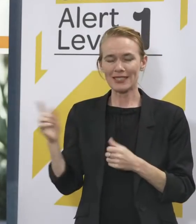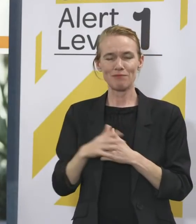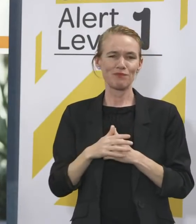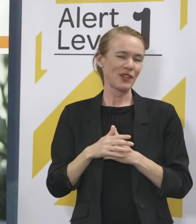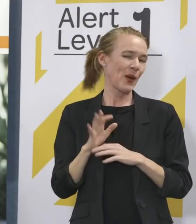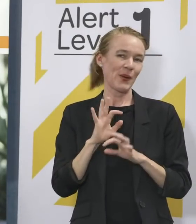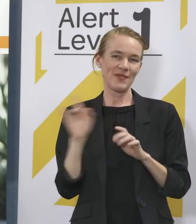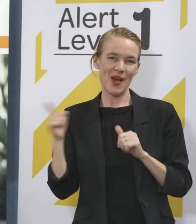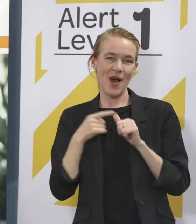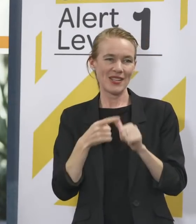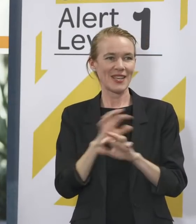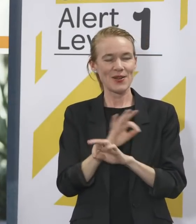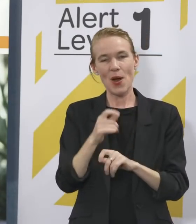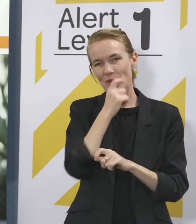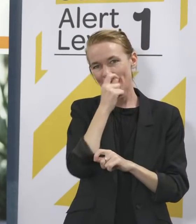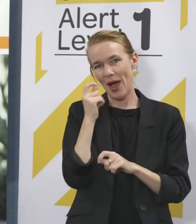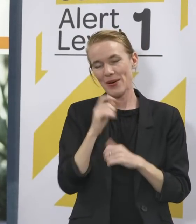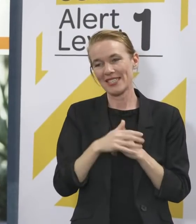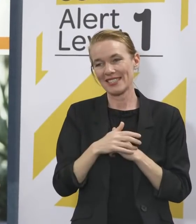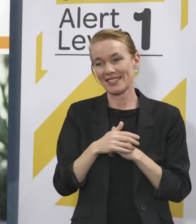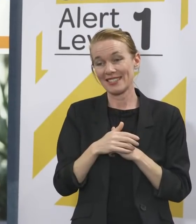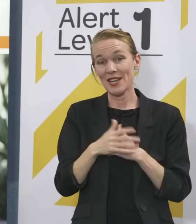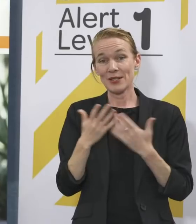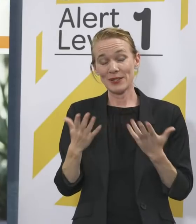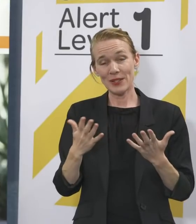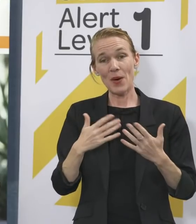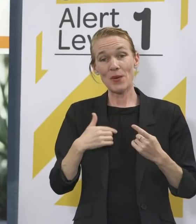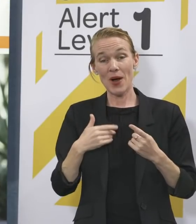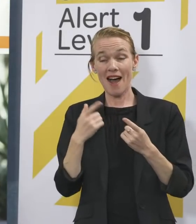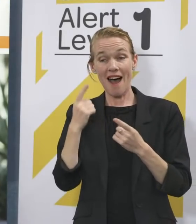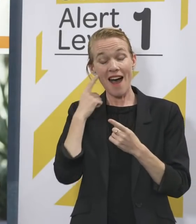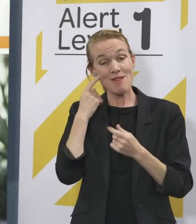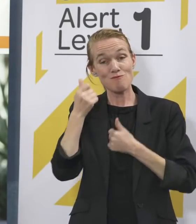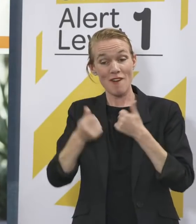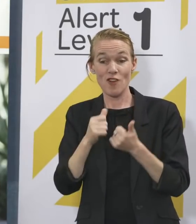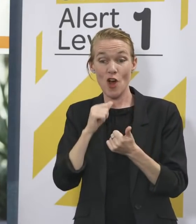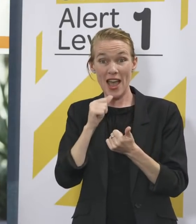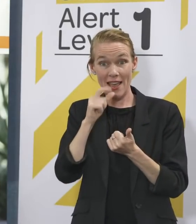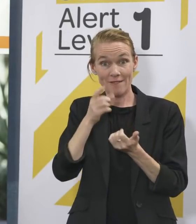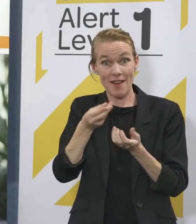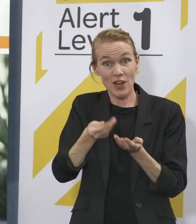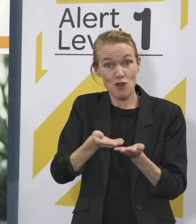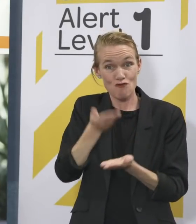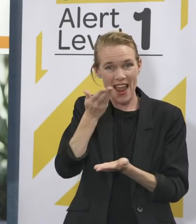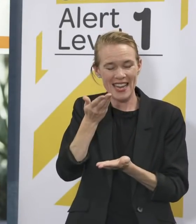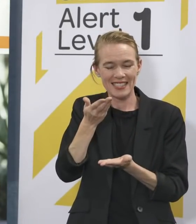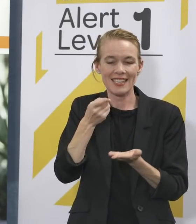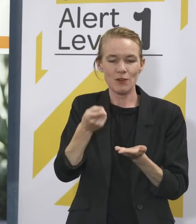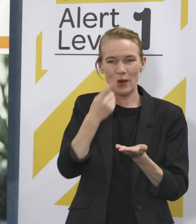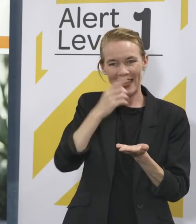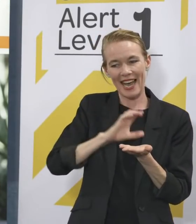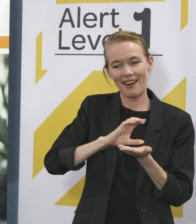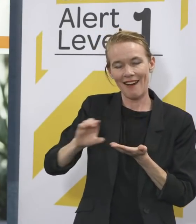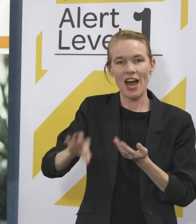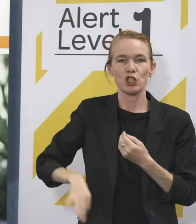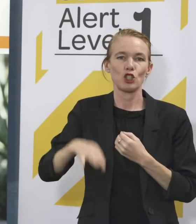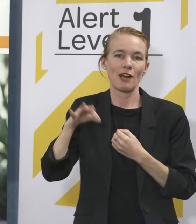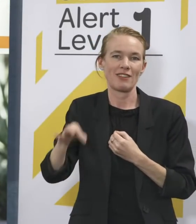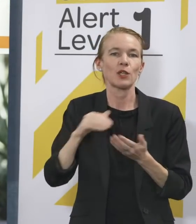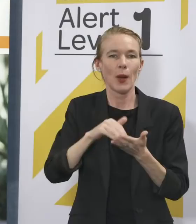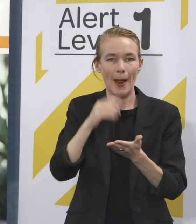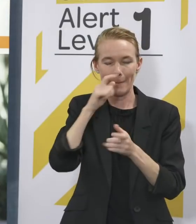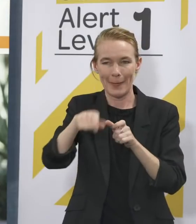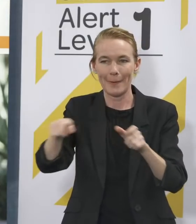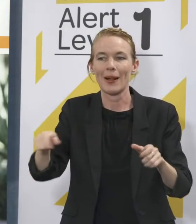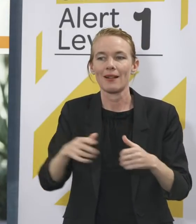the transfers, do you think that people should be made to wear masks? Because obviously a lot of the transfers between Auckland and Rotorua, between Auckland and